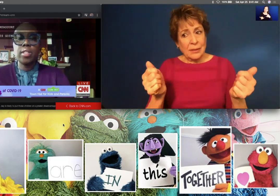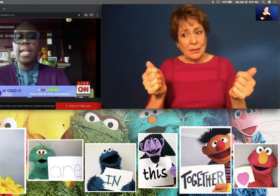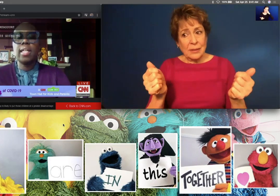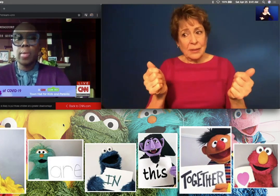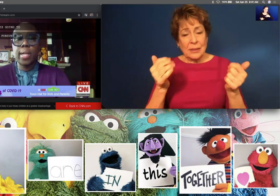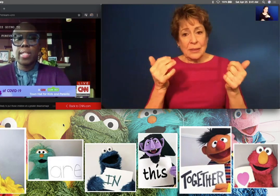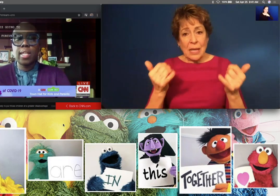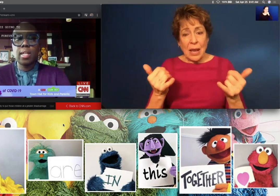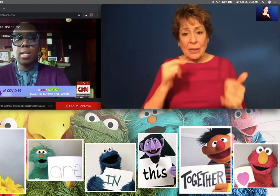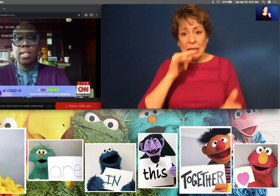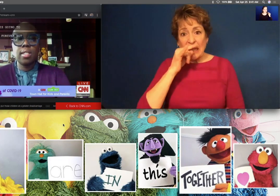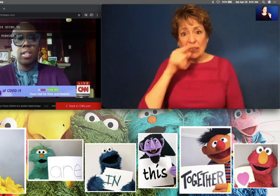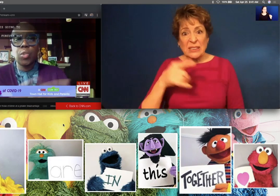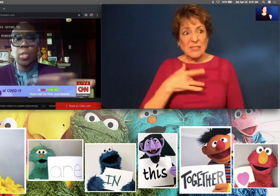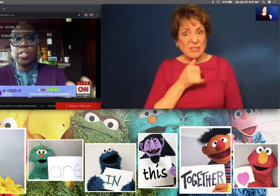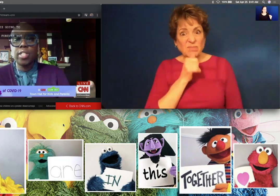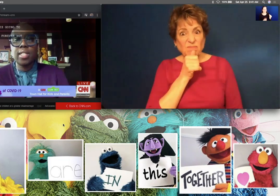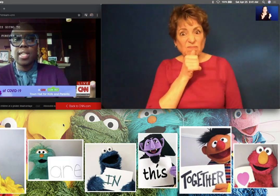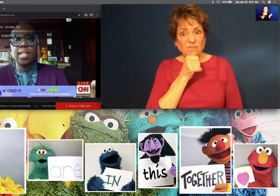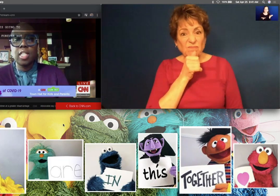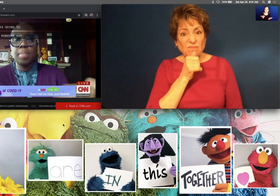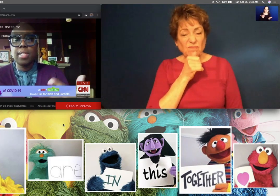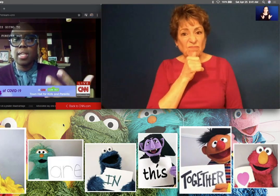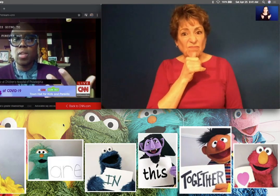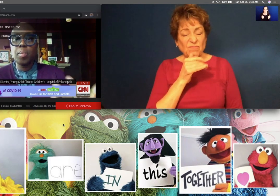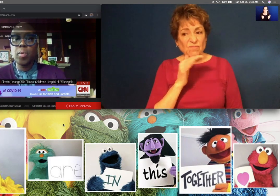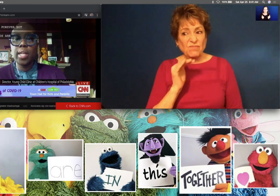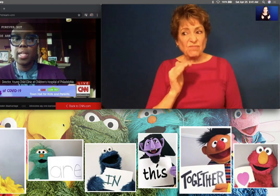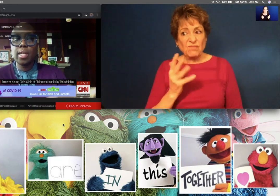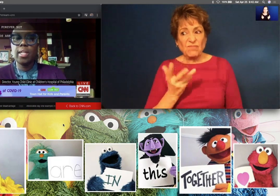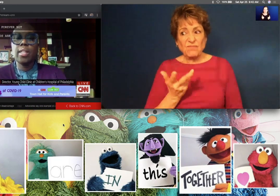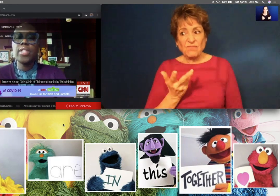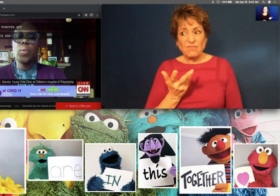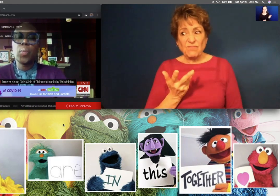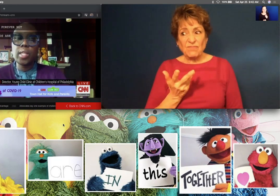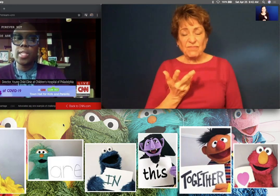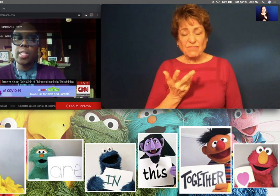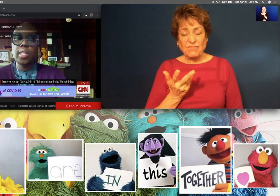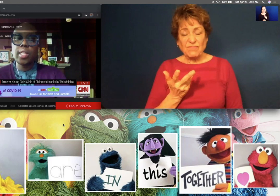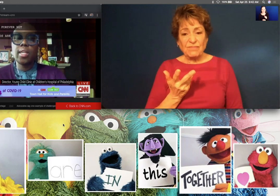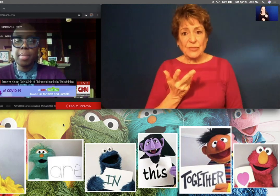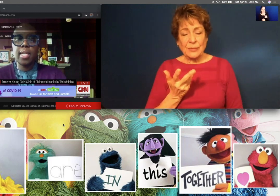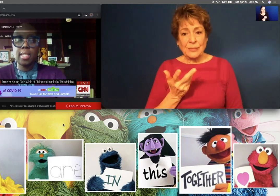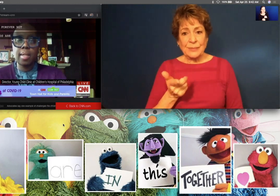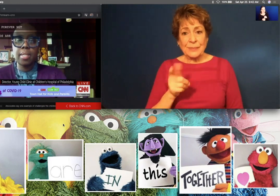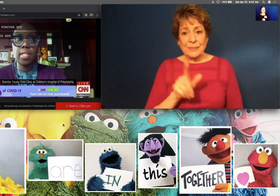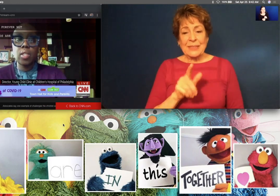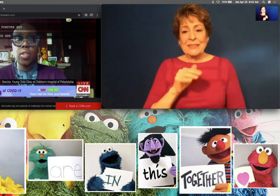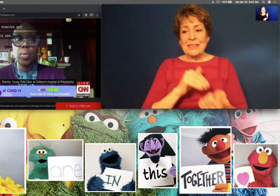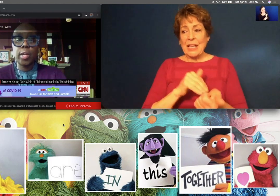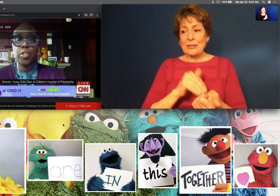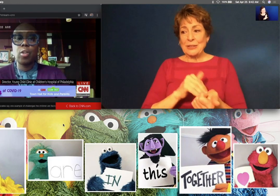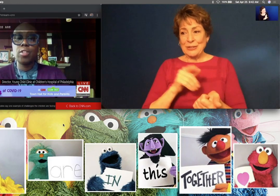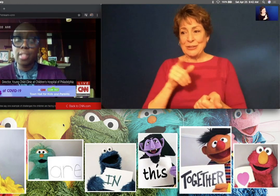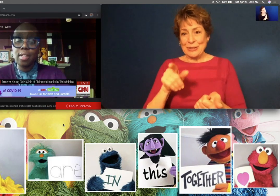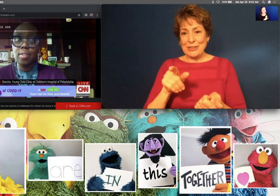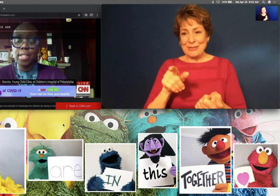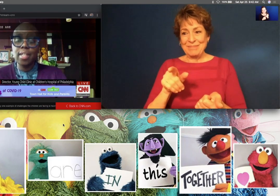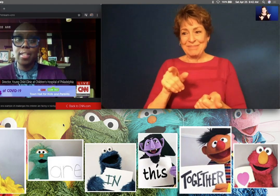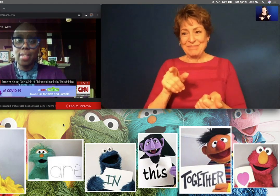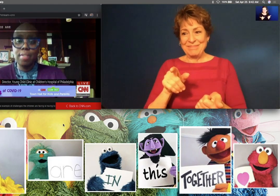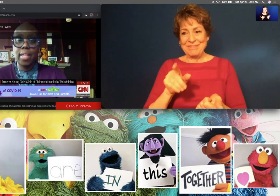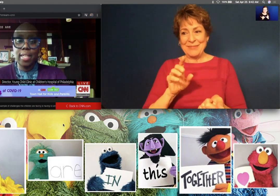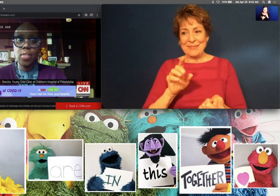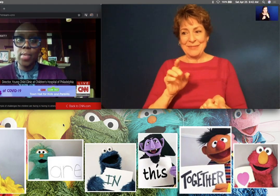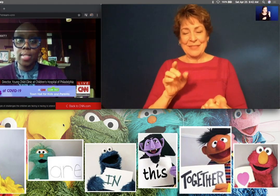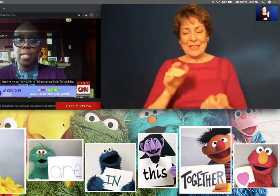are starting to get a little impatient about this, right? How do you balance that? Yeah, well, Dr. Gupta, you're exactly right. I think, as Dr. Trulio just said, and has